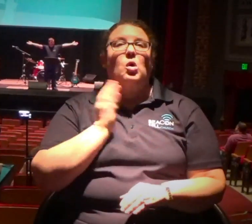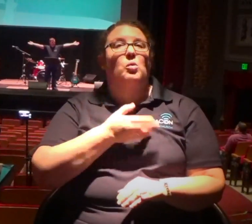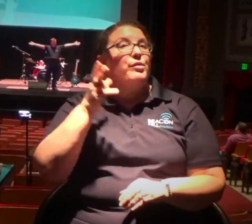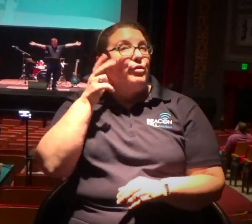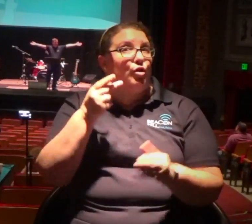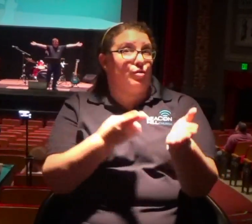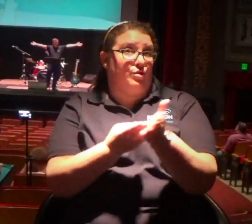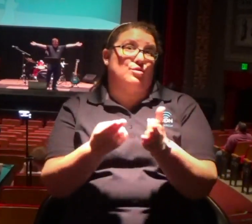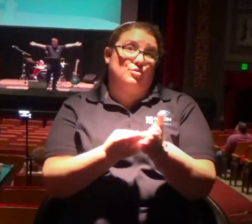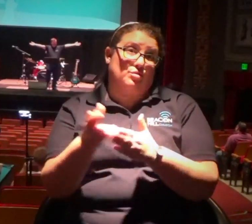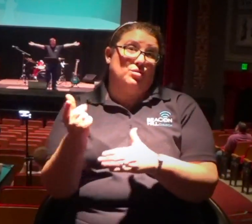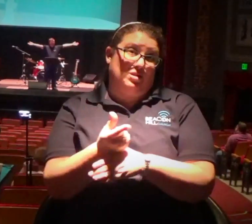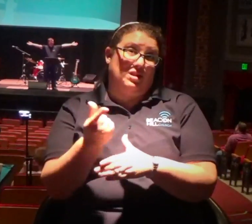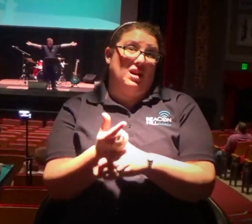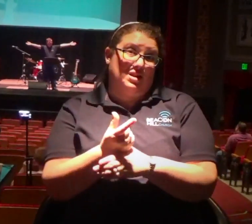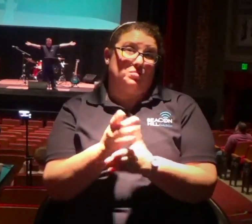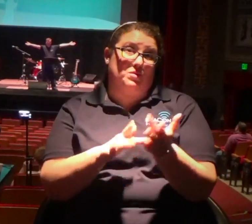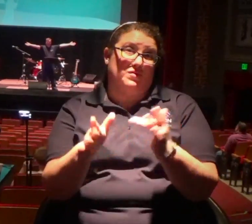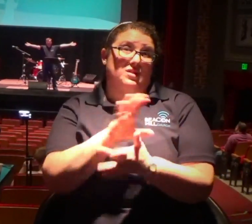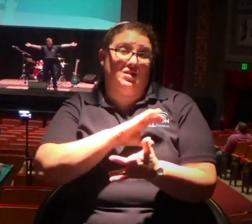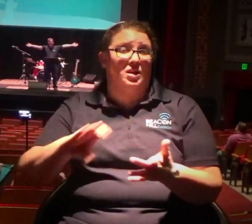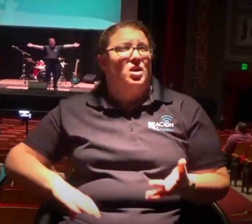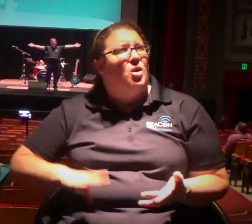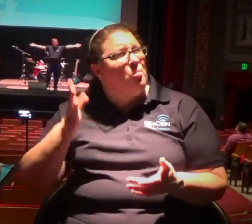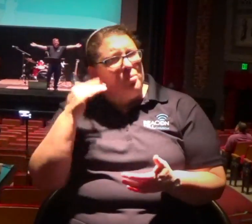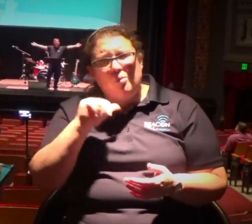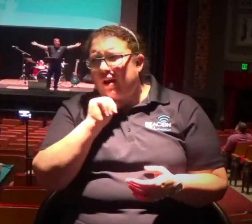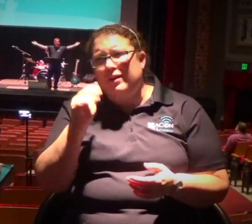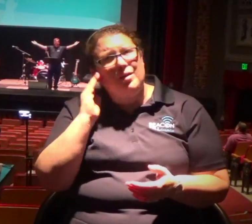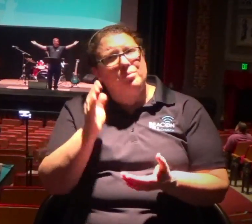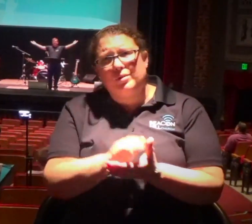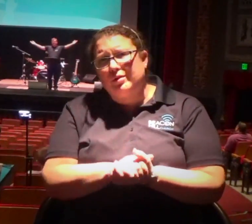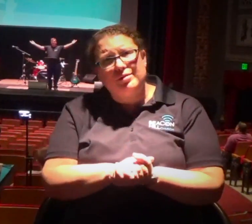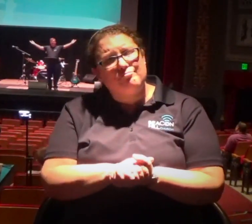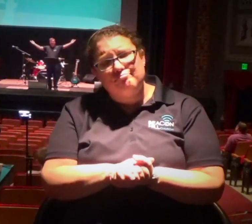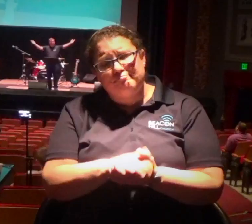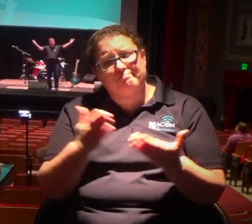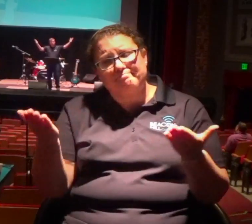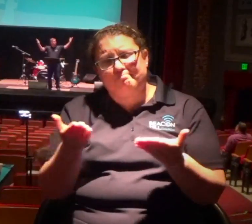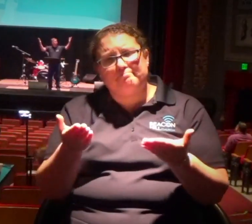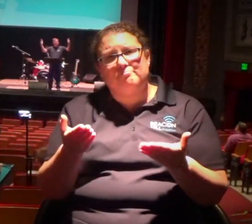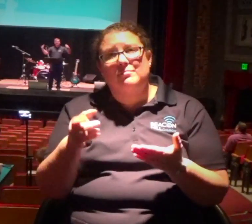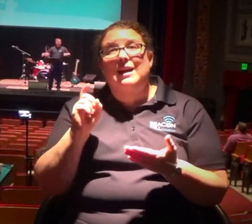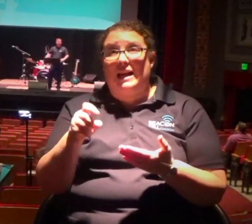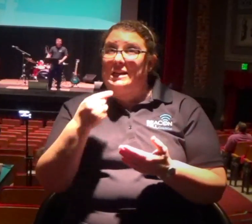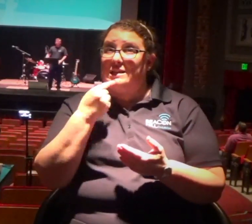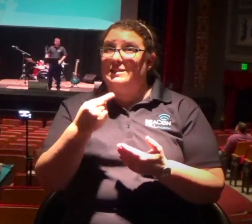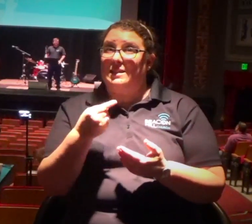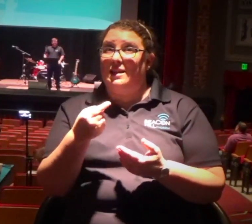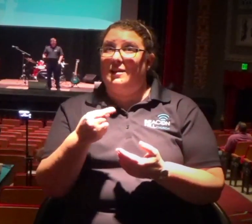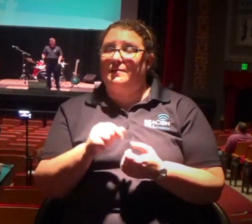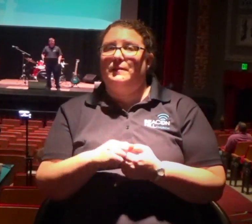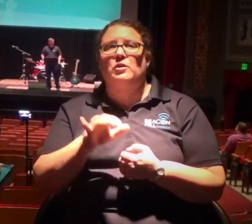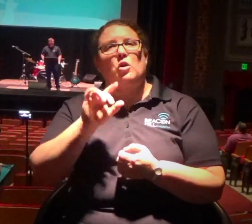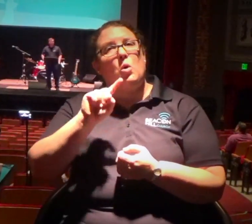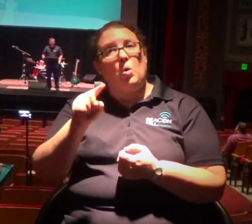of Jesus Christ. Then why don't they believe? And I got to tell you, there's this one guy named Wilmer in